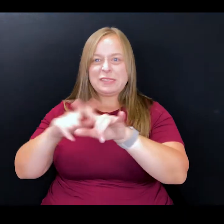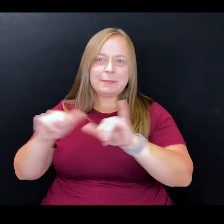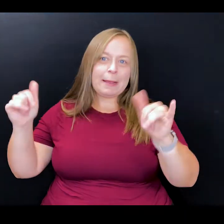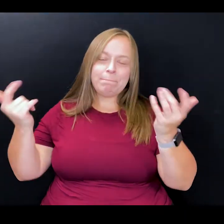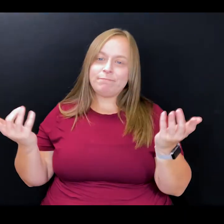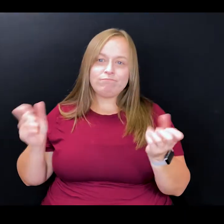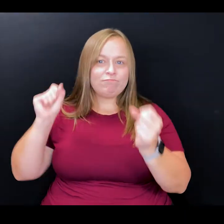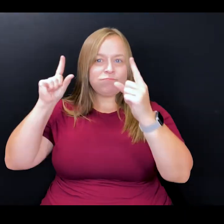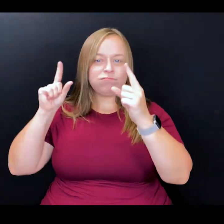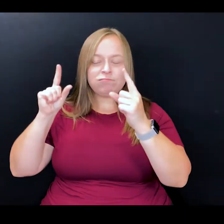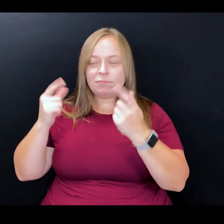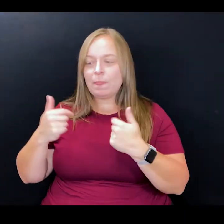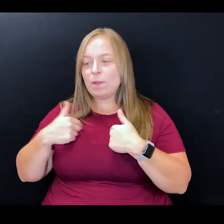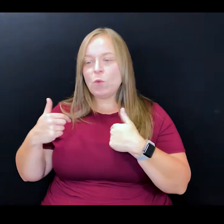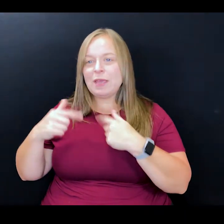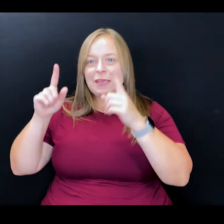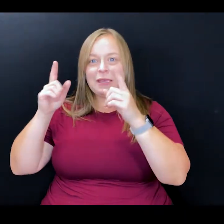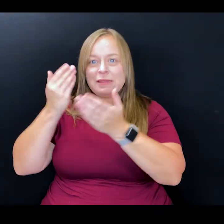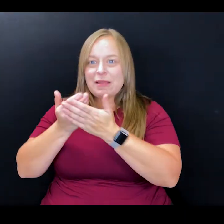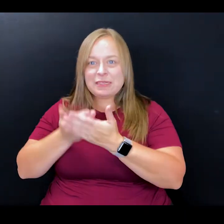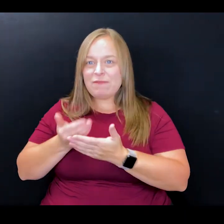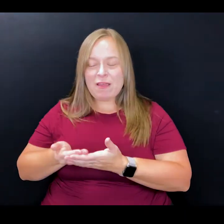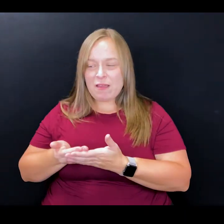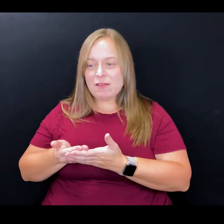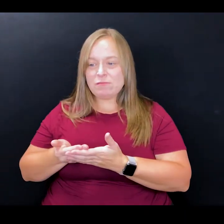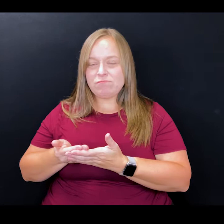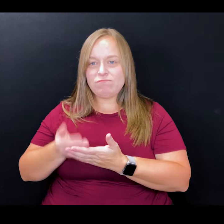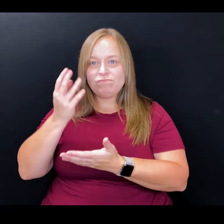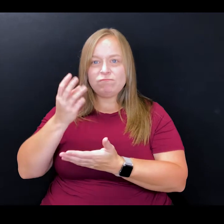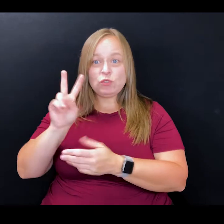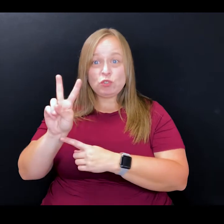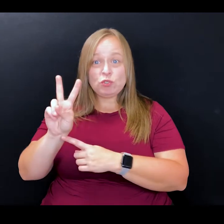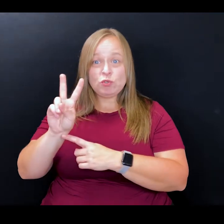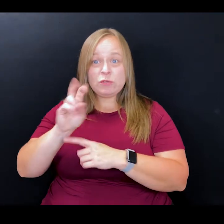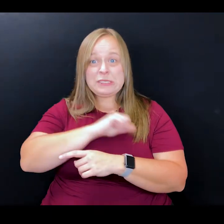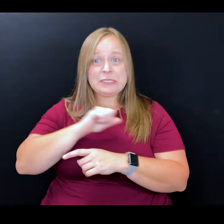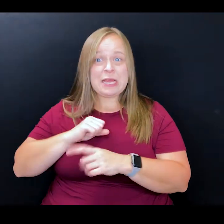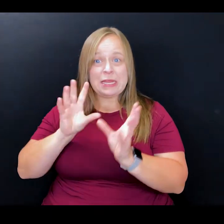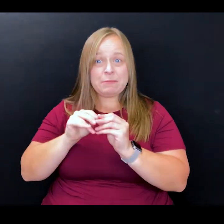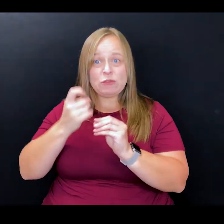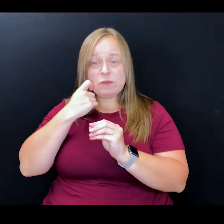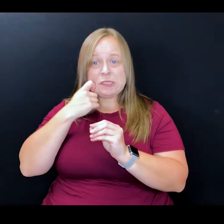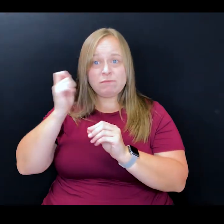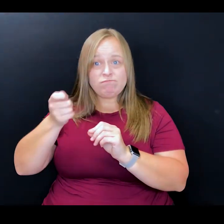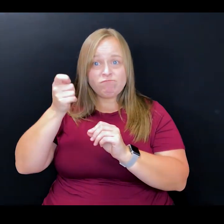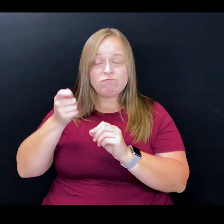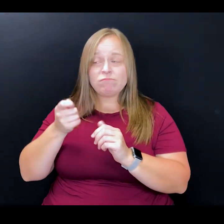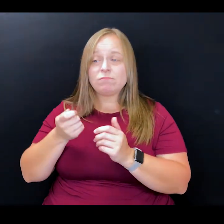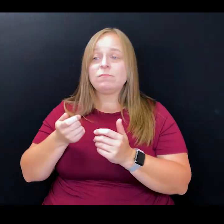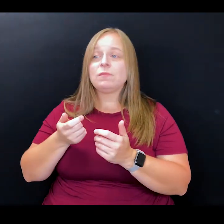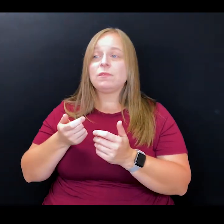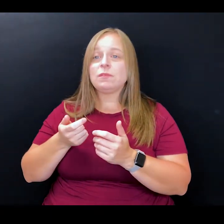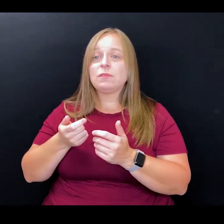do. And likewise, we testified before 2 Senate committees